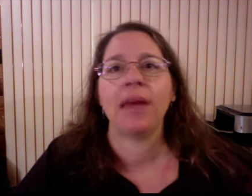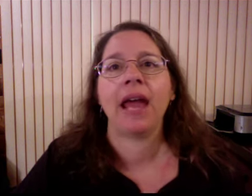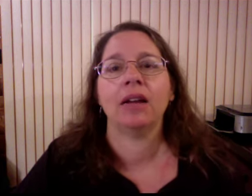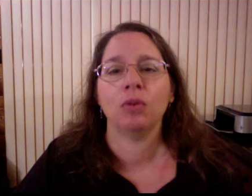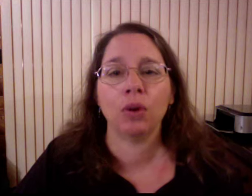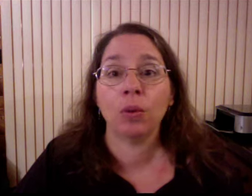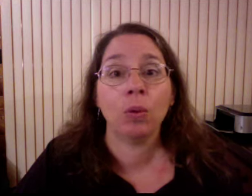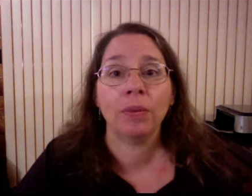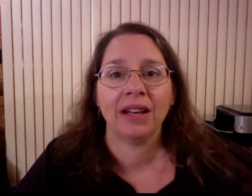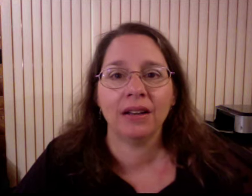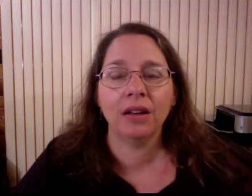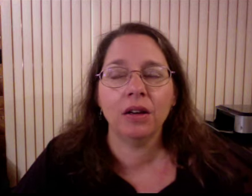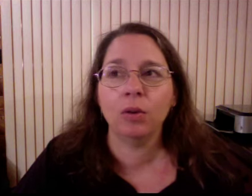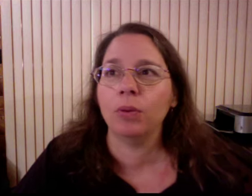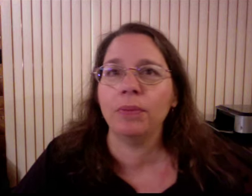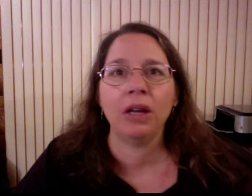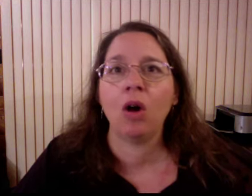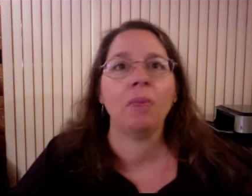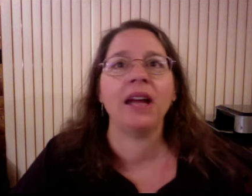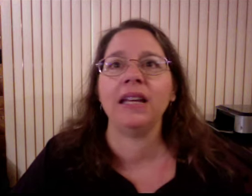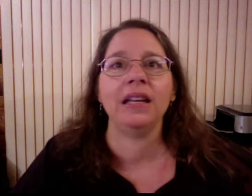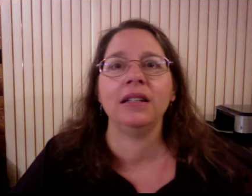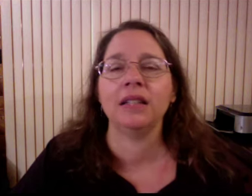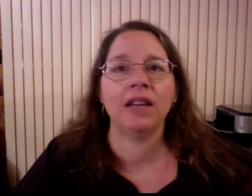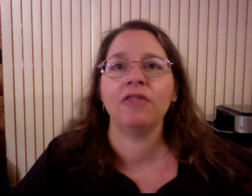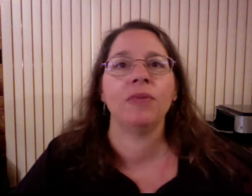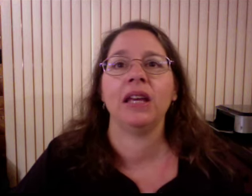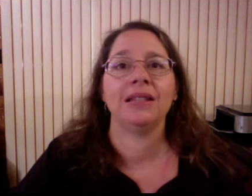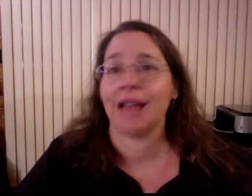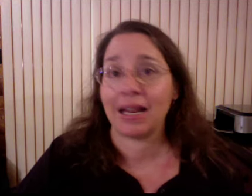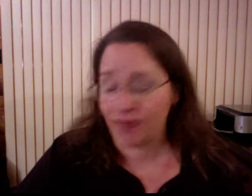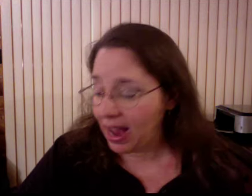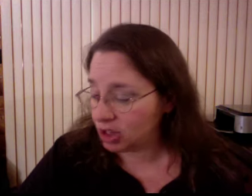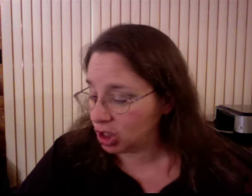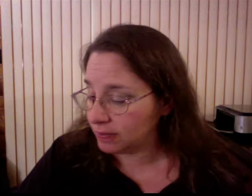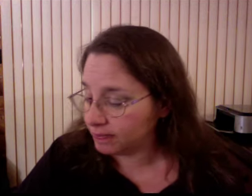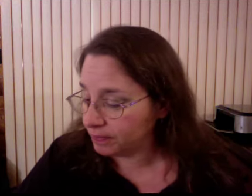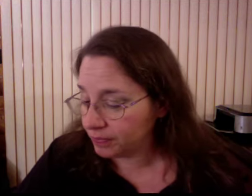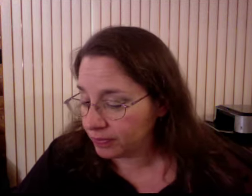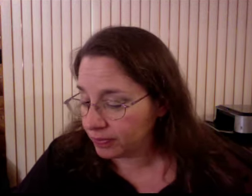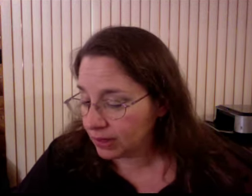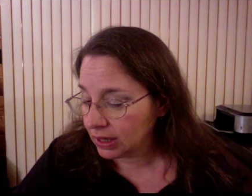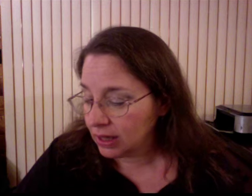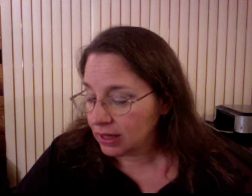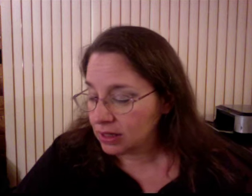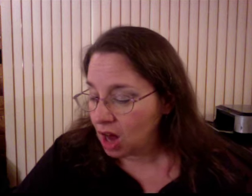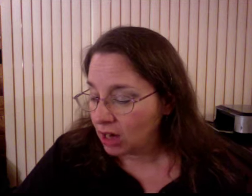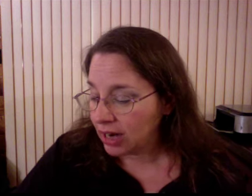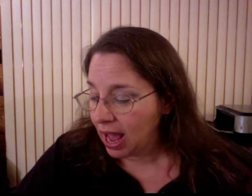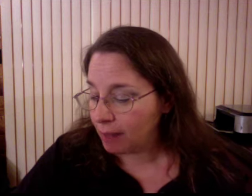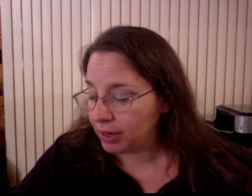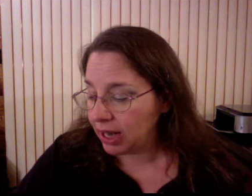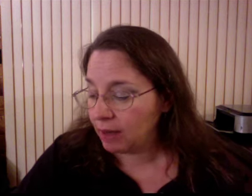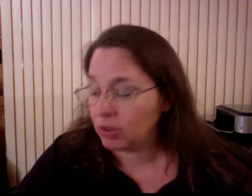man or a woman who will meet all my needs and give me satisfaction. It's not going to happen. And when you